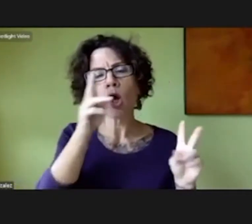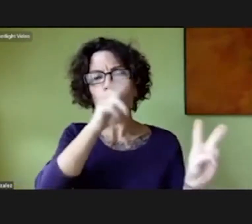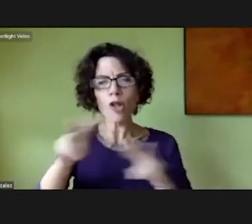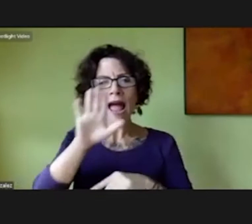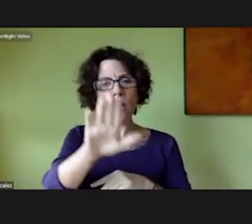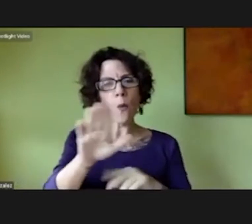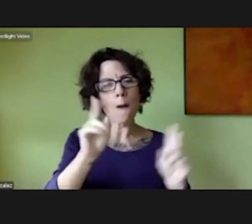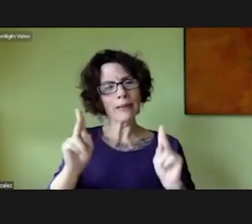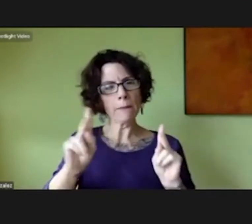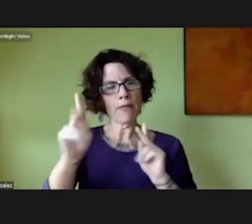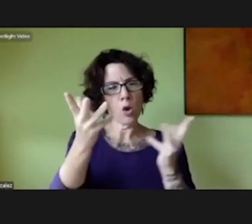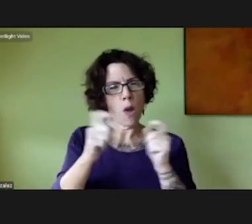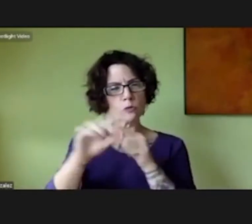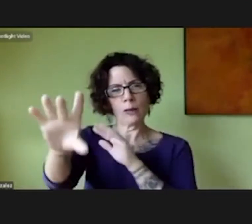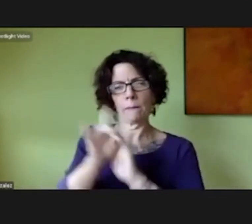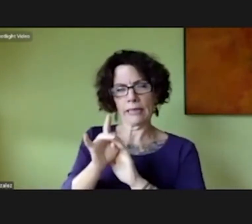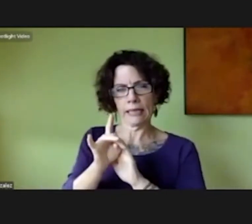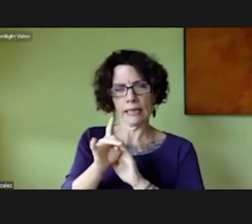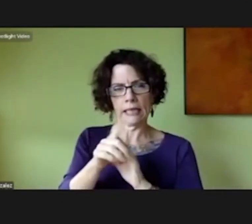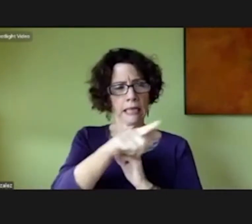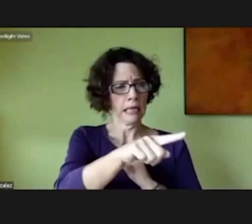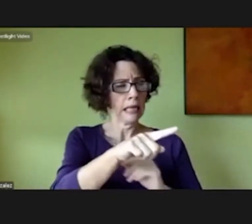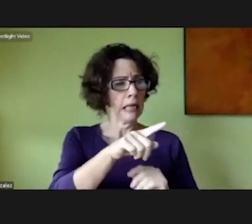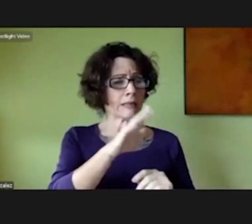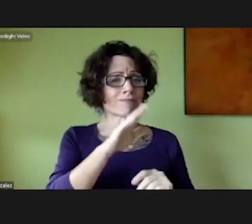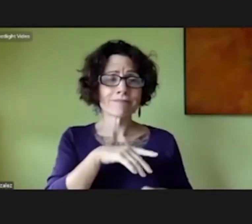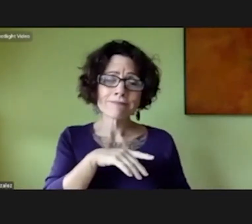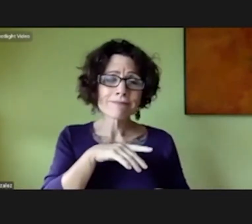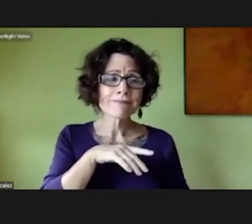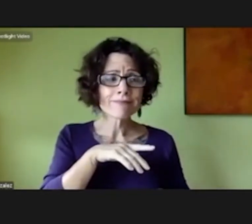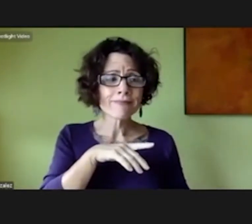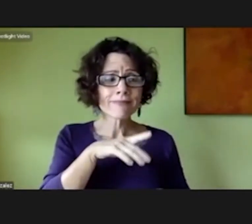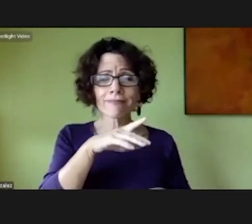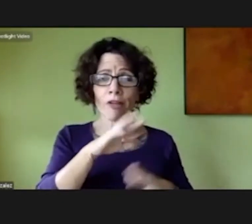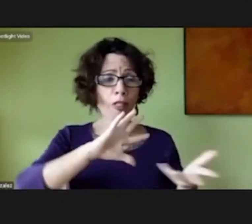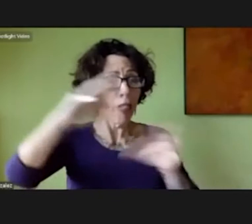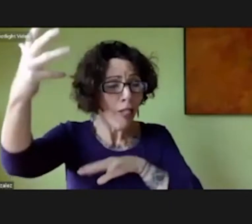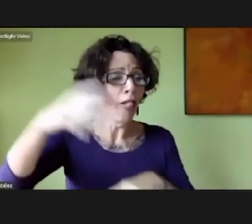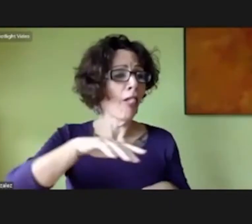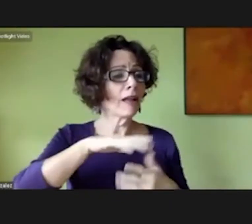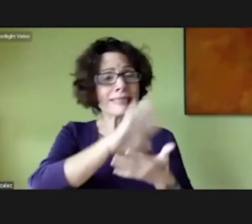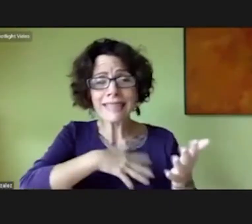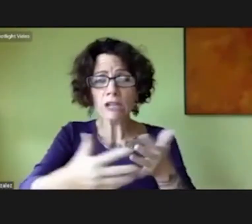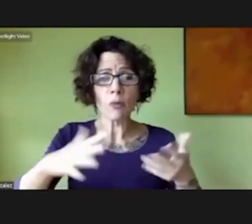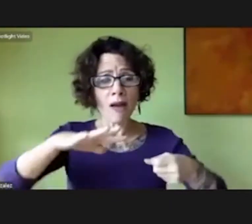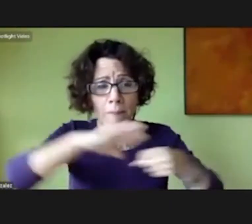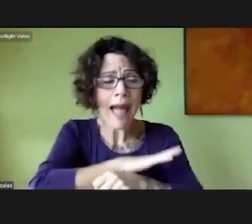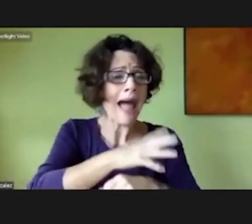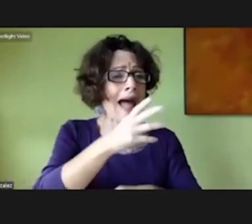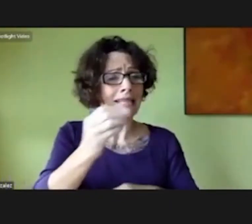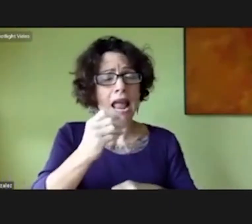arrange and order things to the best of their ability. If you select someone who is disorganized,